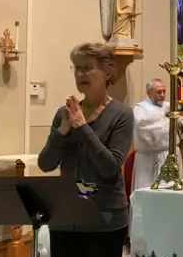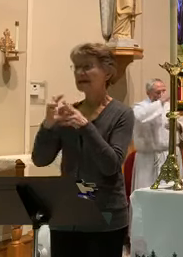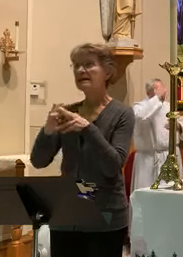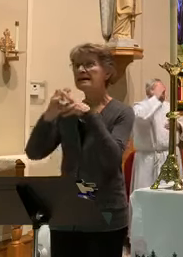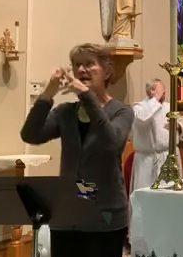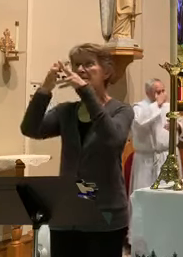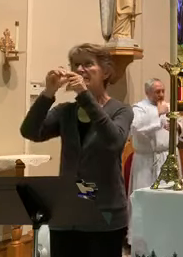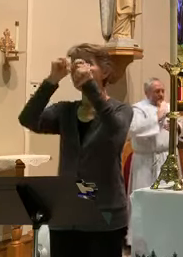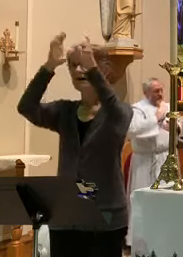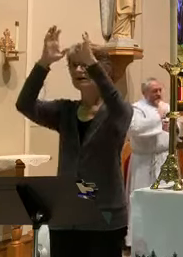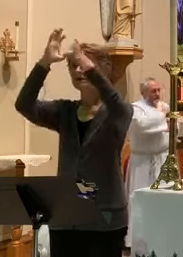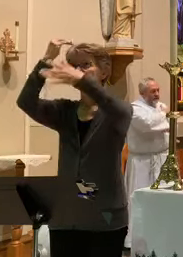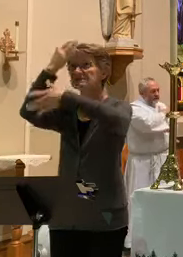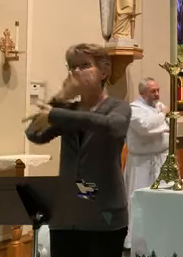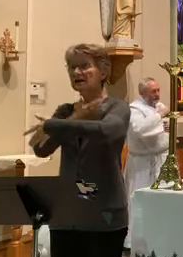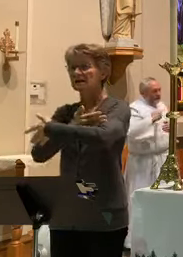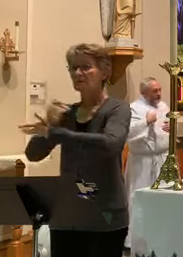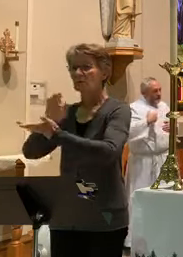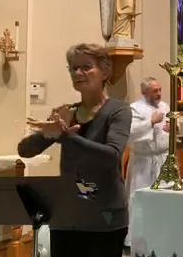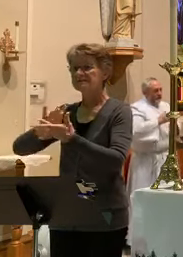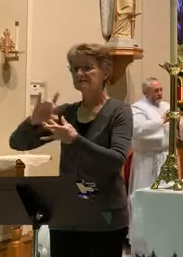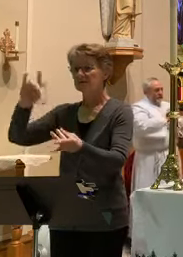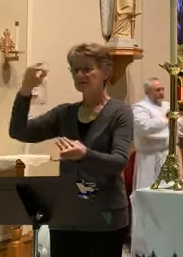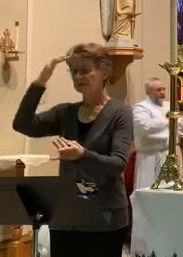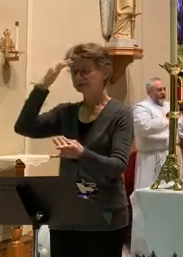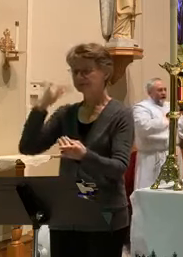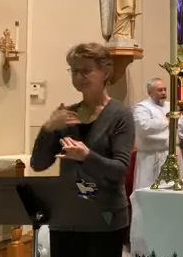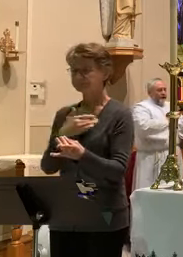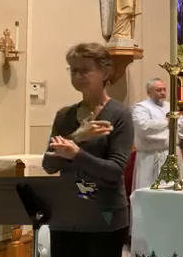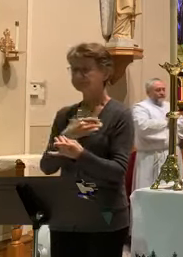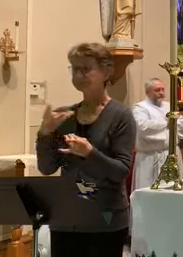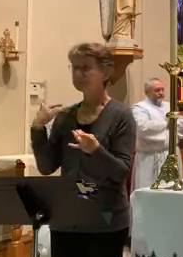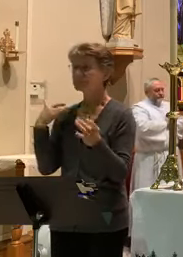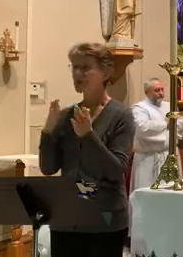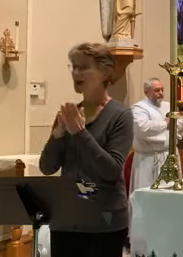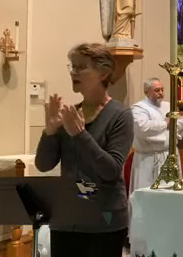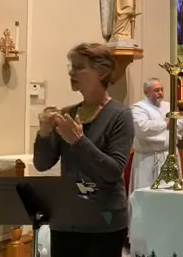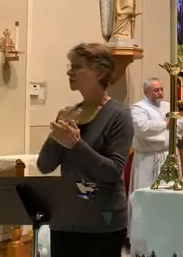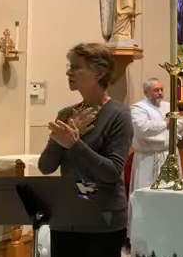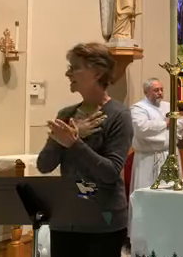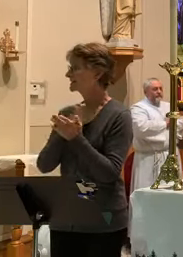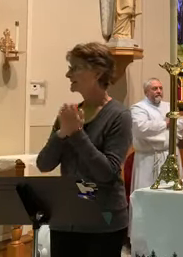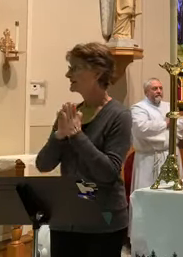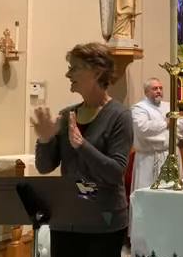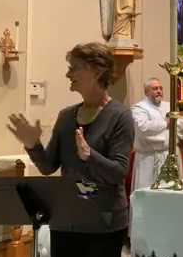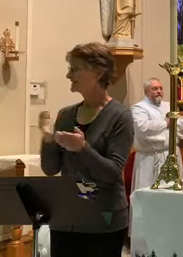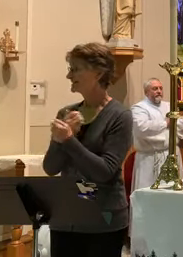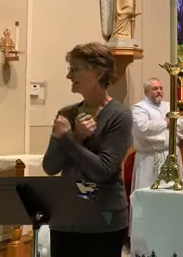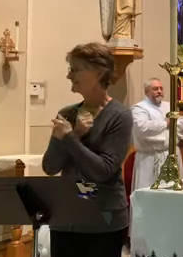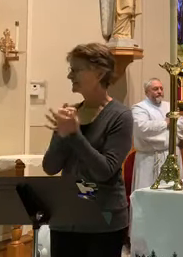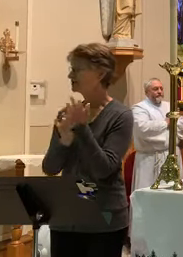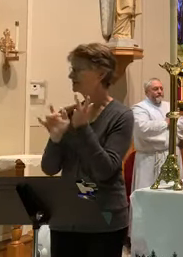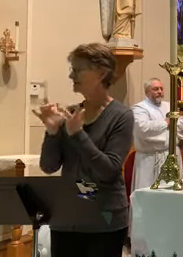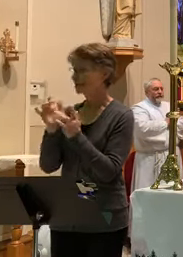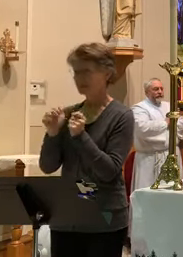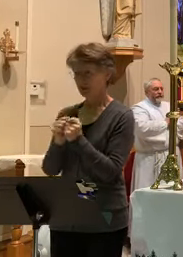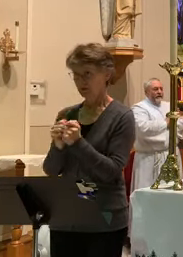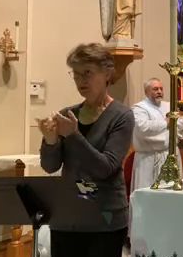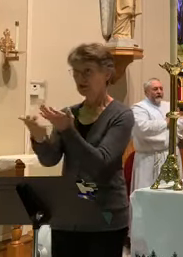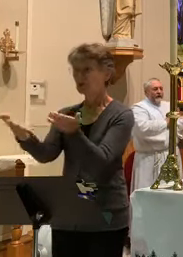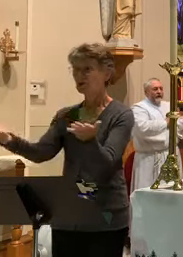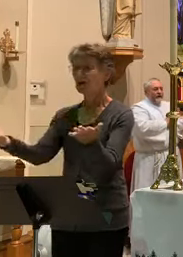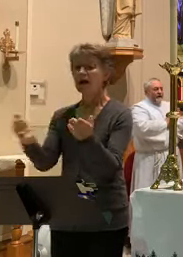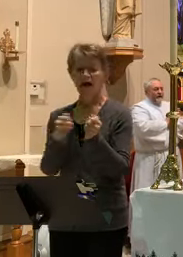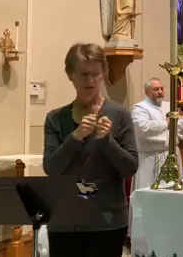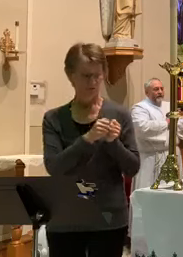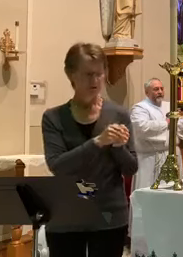In the name of the Father, and of the Son, and of the Holy Spirit, the grace and peace and the love of the Lord Jesus Christ be with you all.